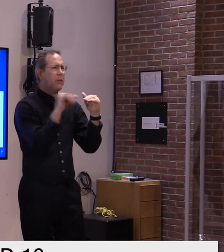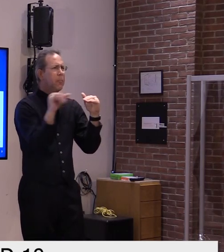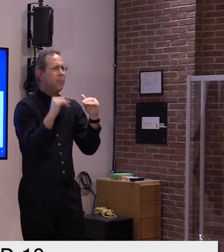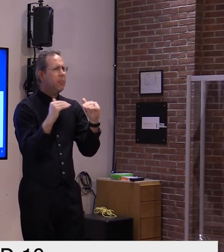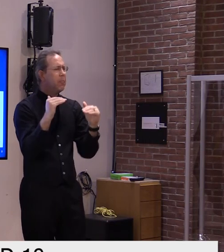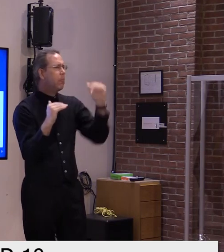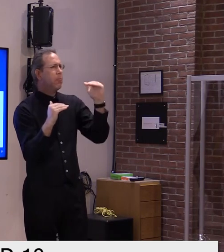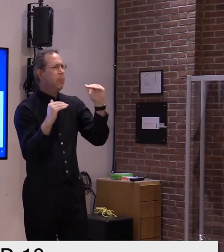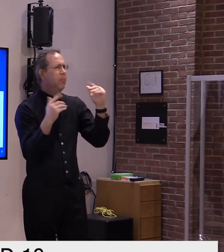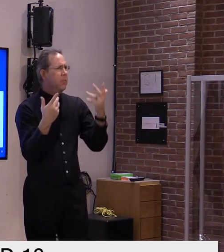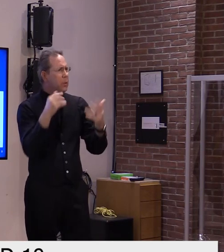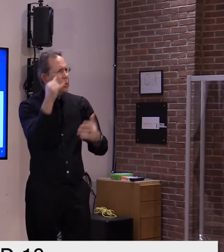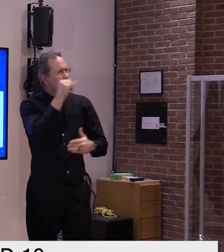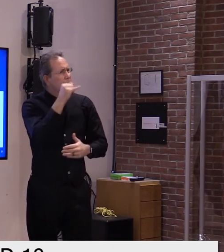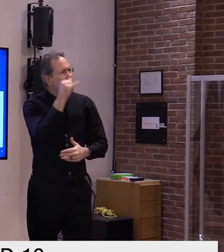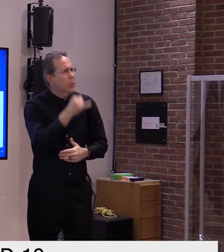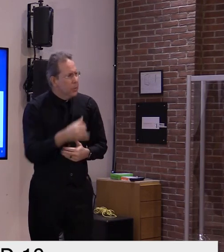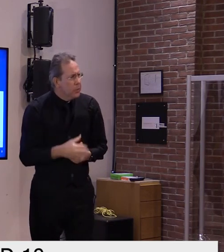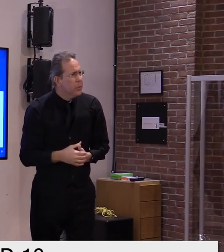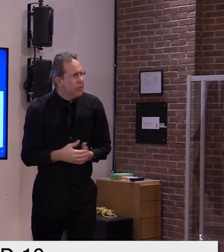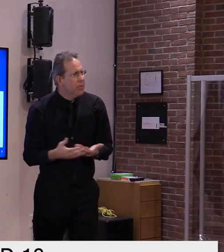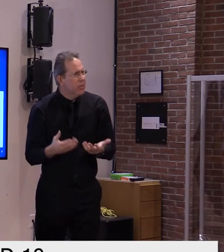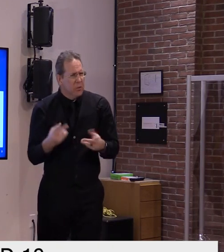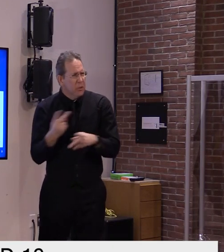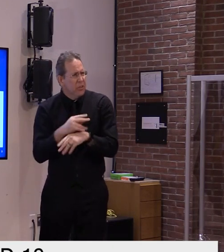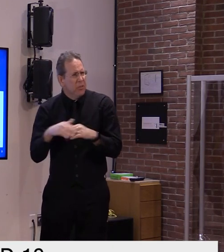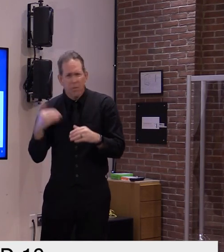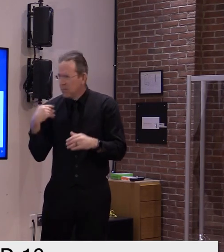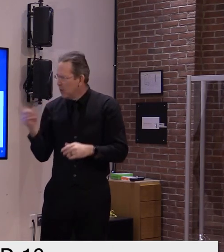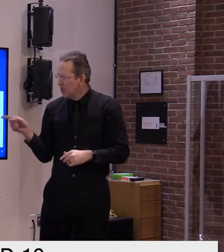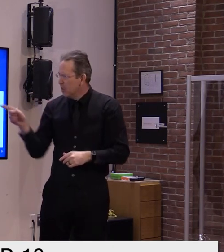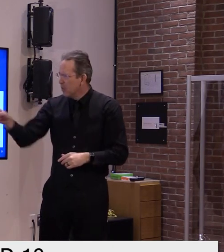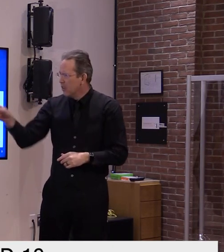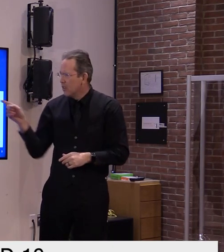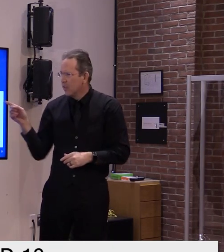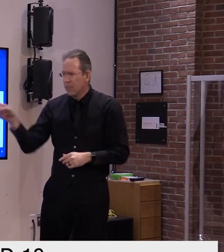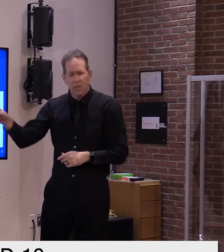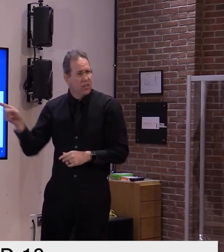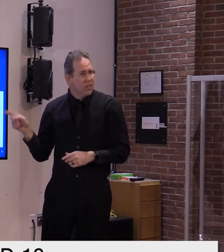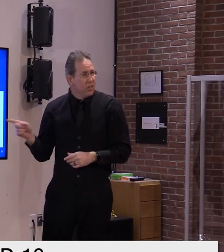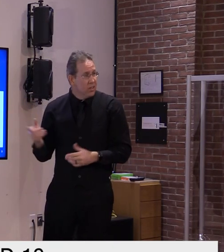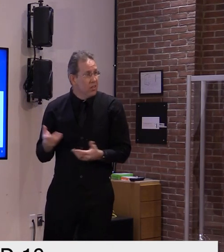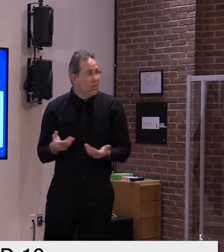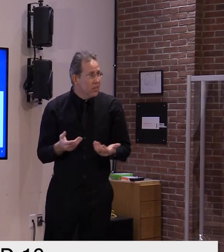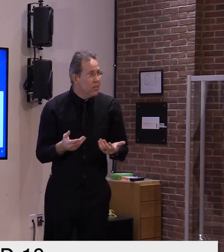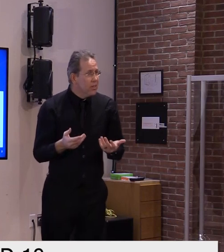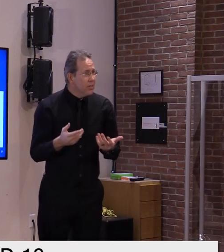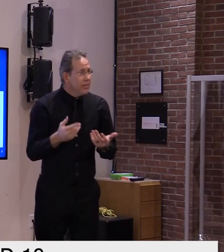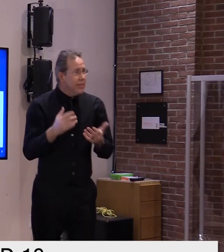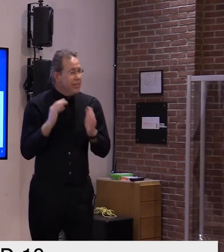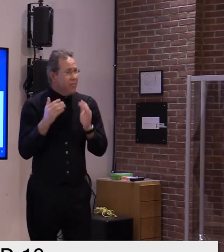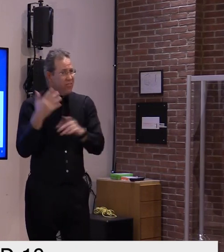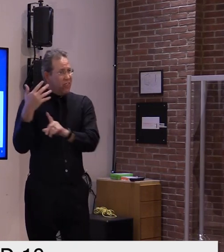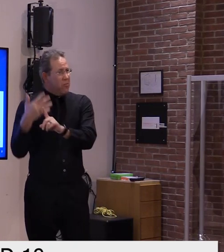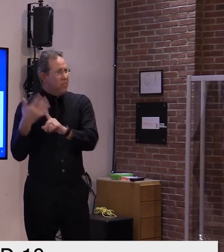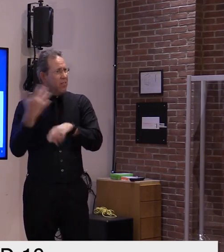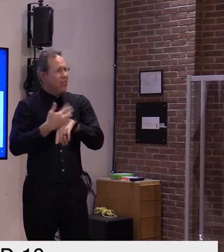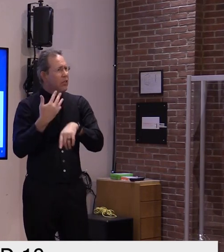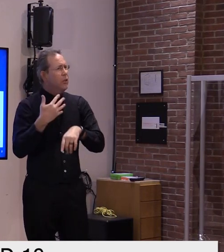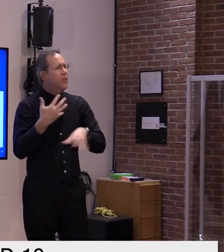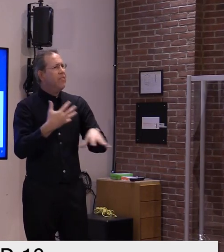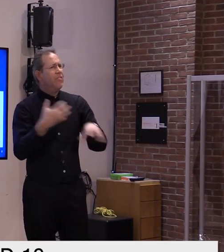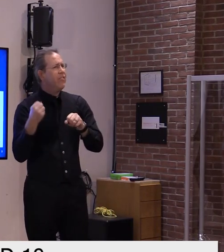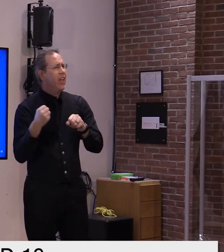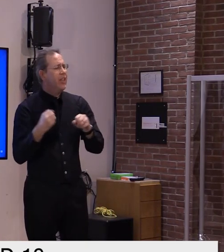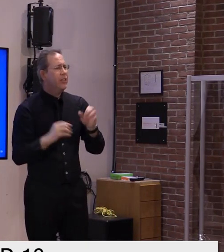cases than it did for the entire months of May, June, July, August, and September combined. We